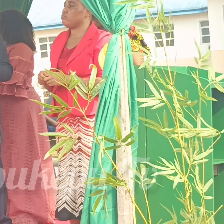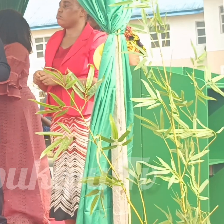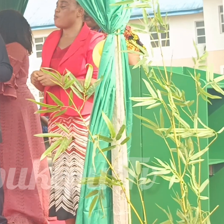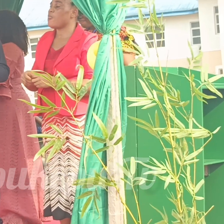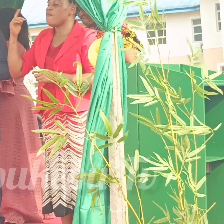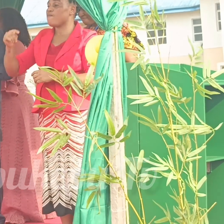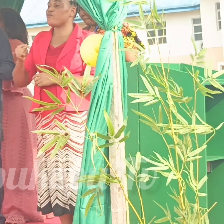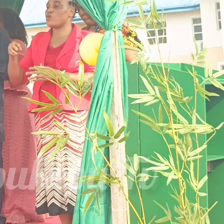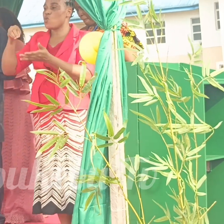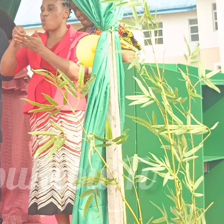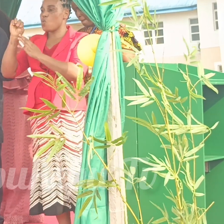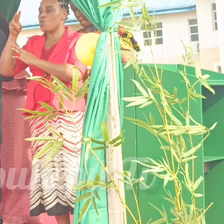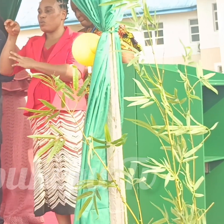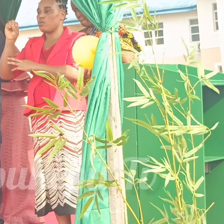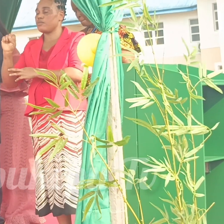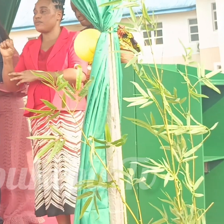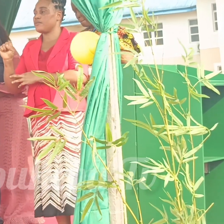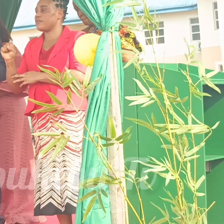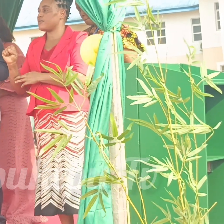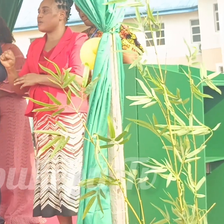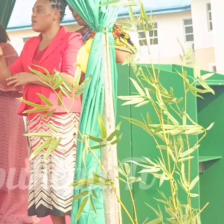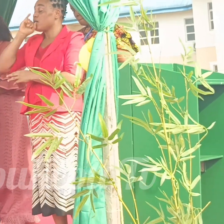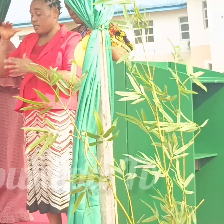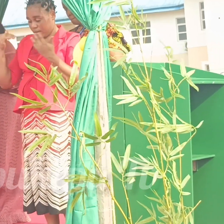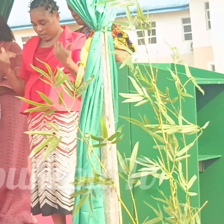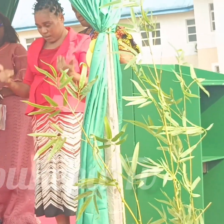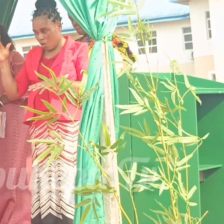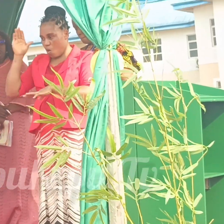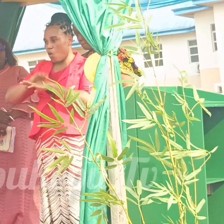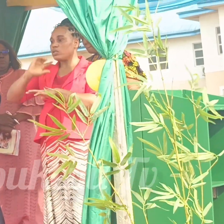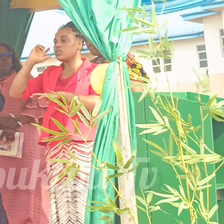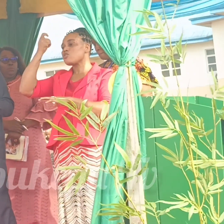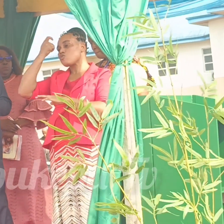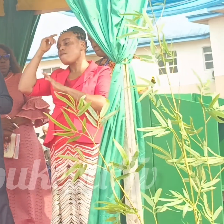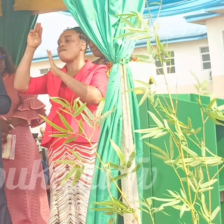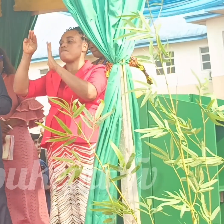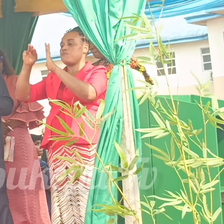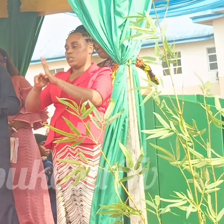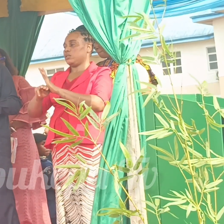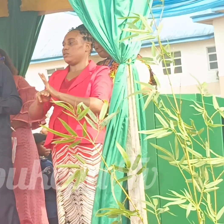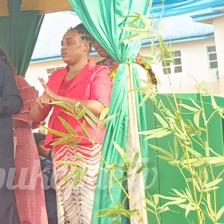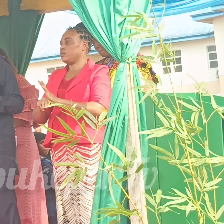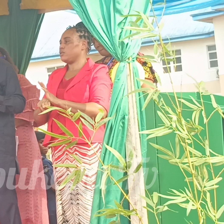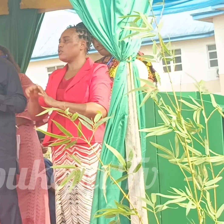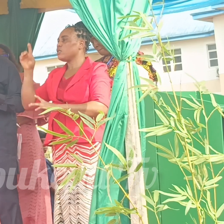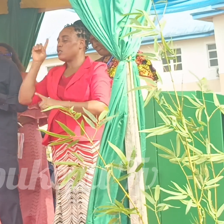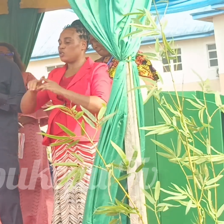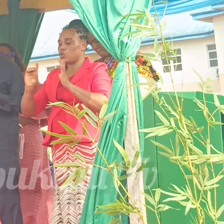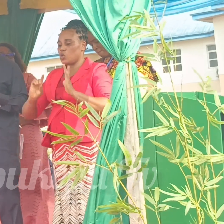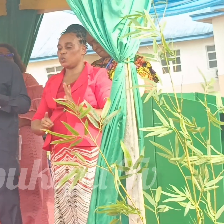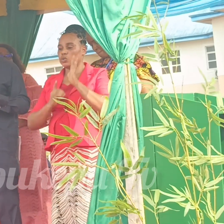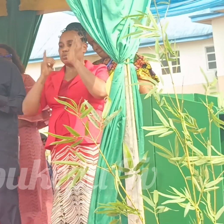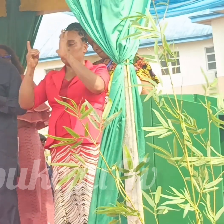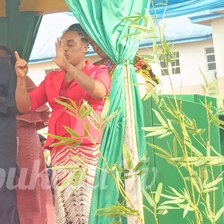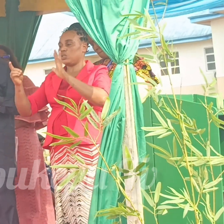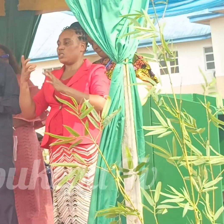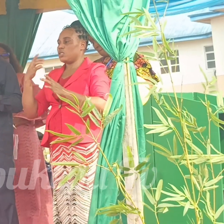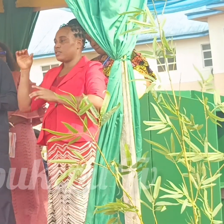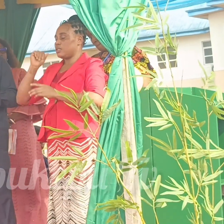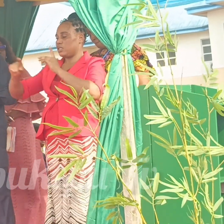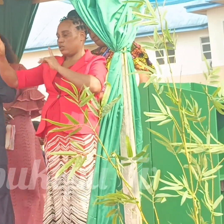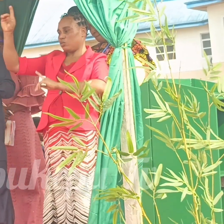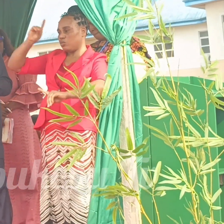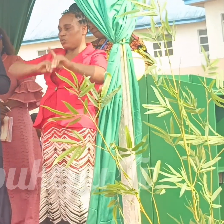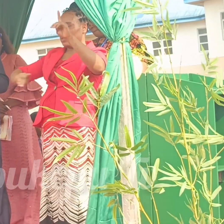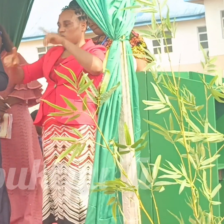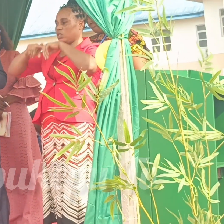The onus is now on the government to demonstrate that reliable power is possible